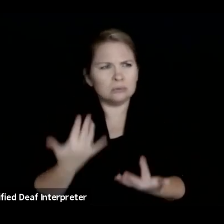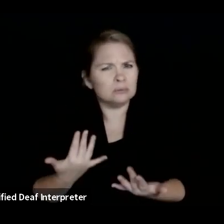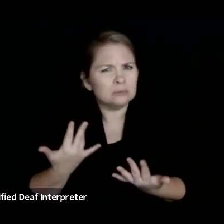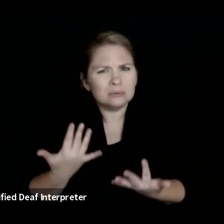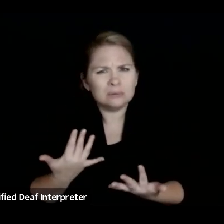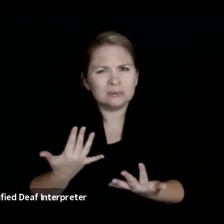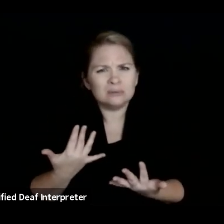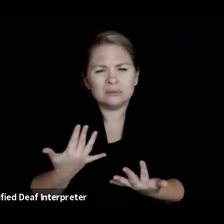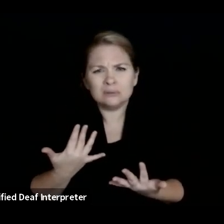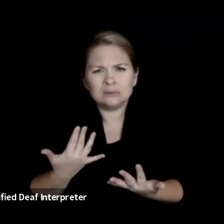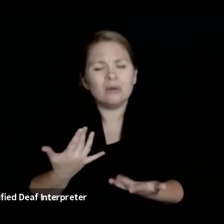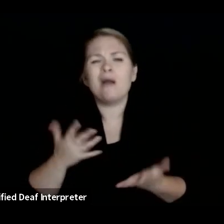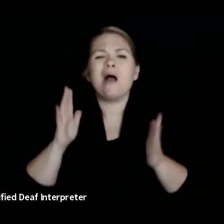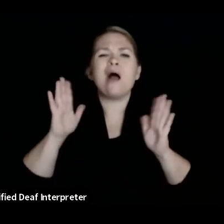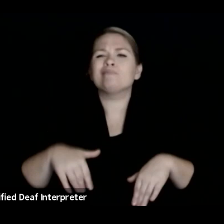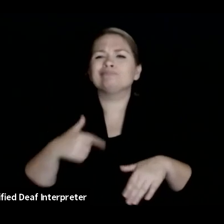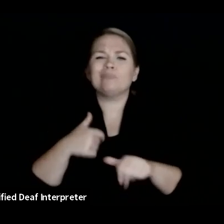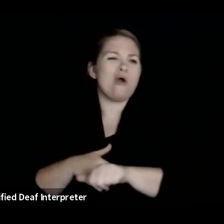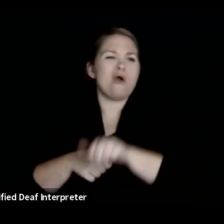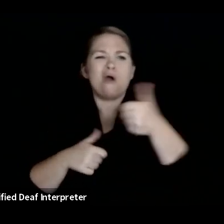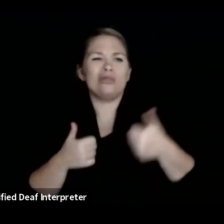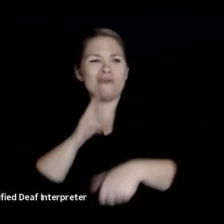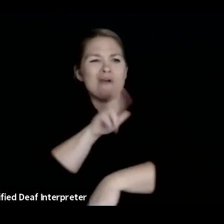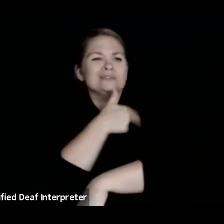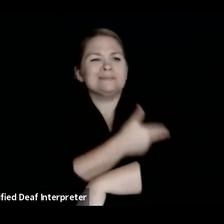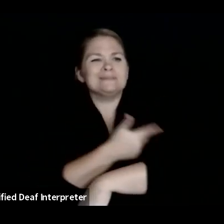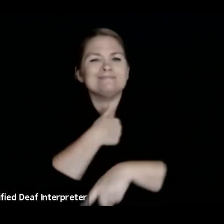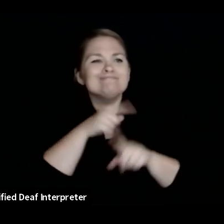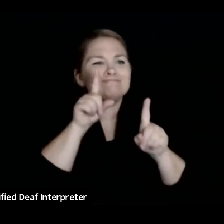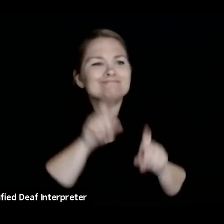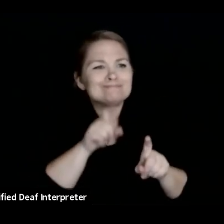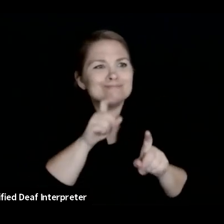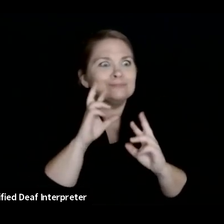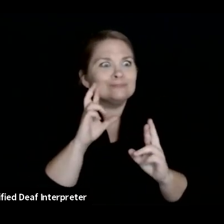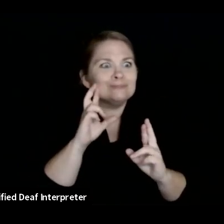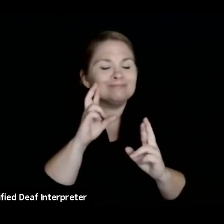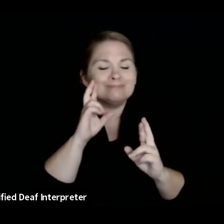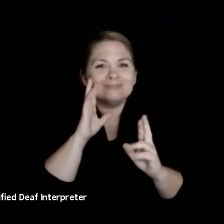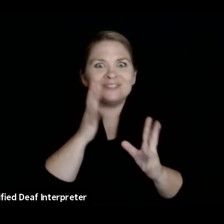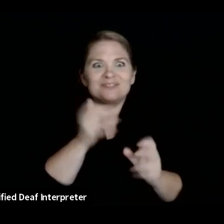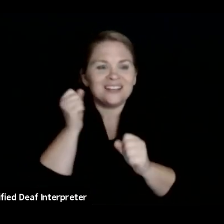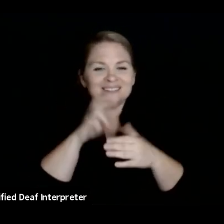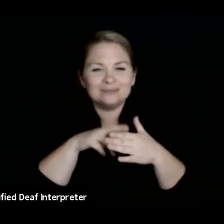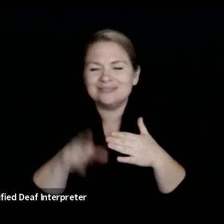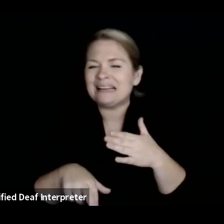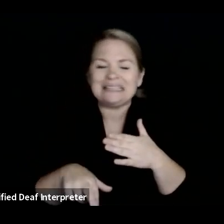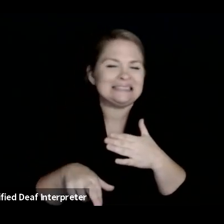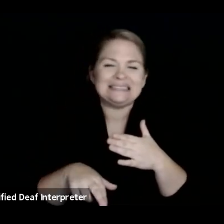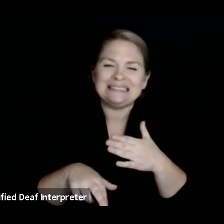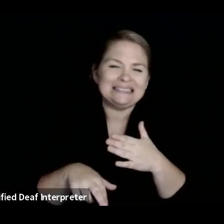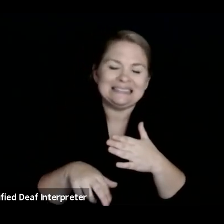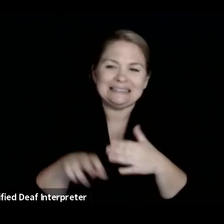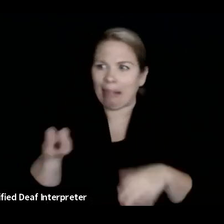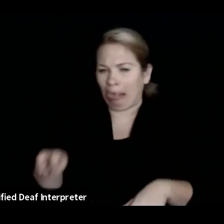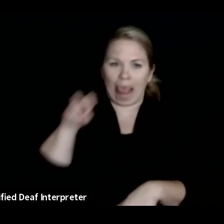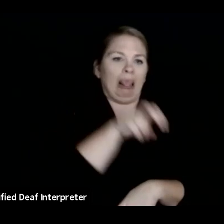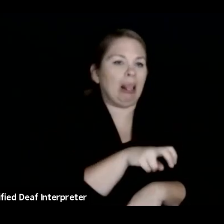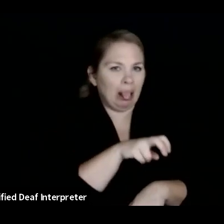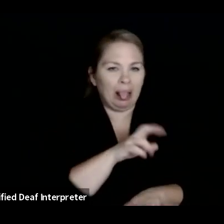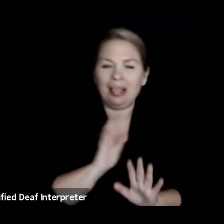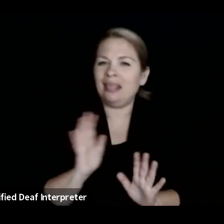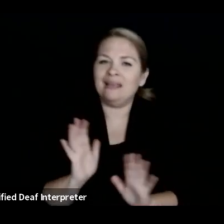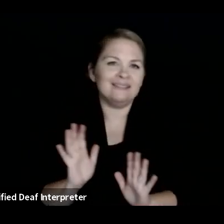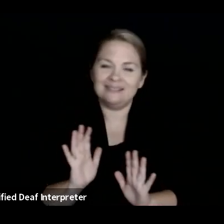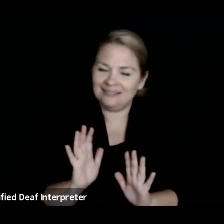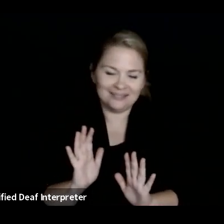more rapid. And all that does is just gum up the system. There's a fixed